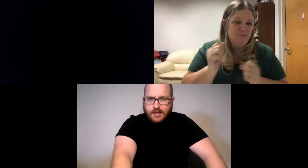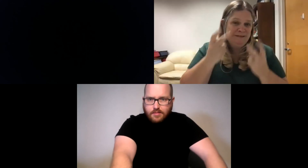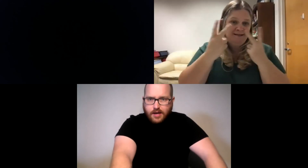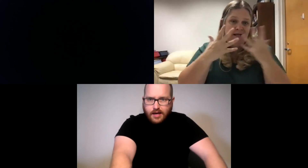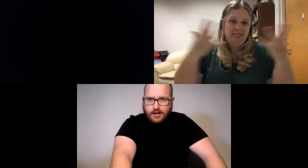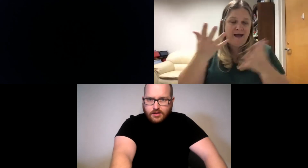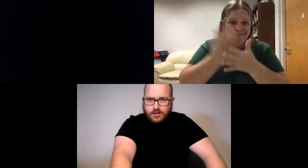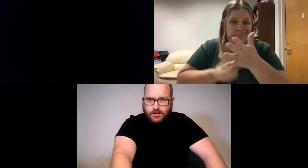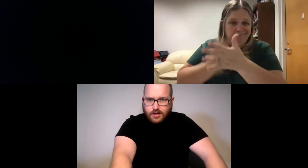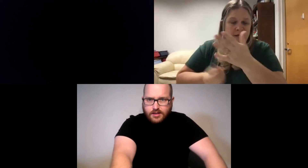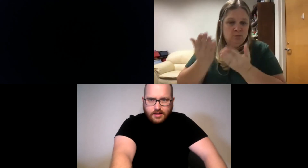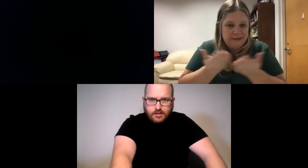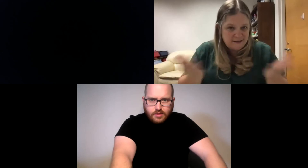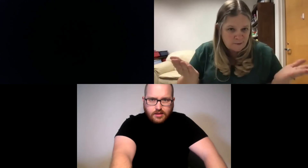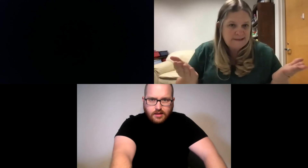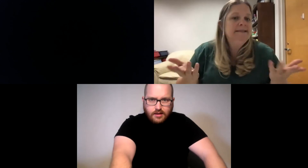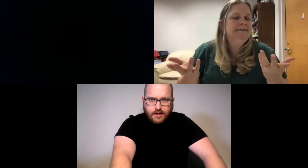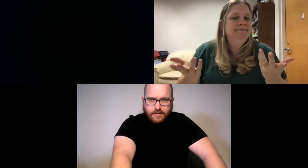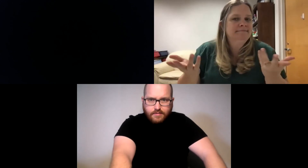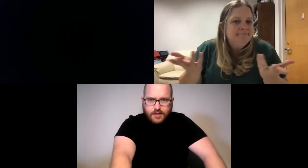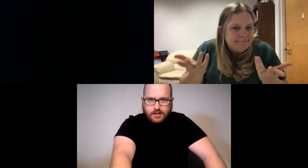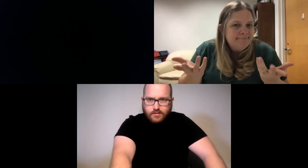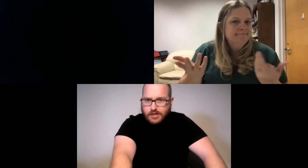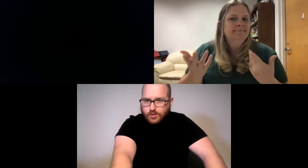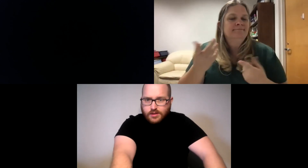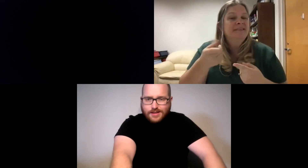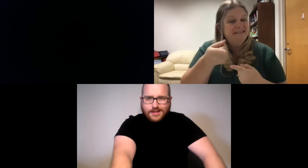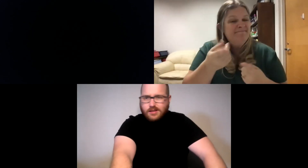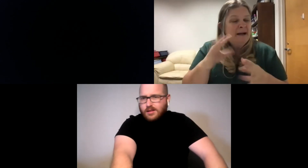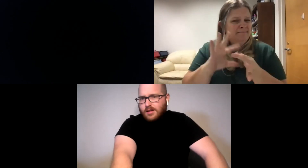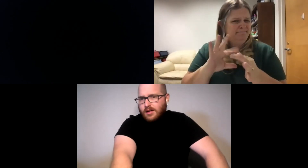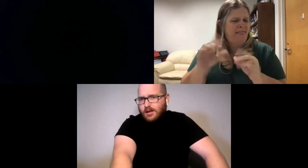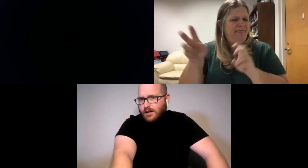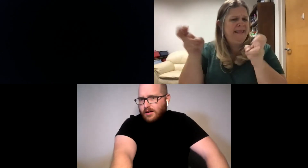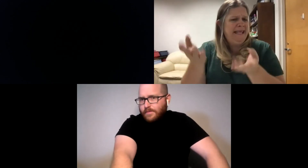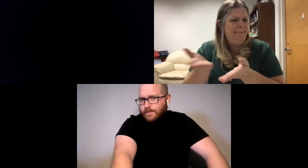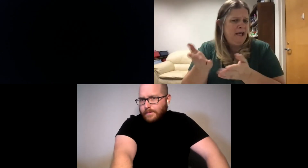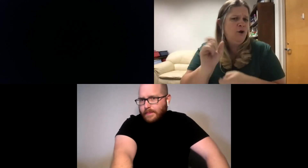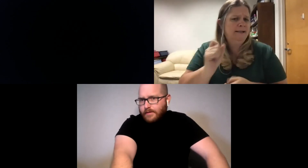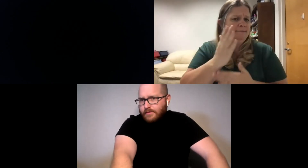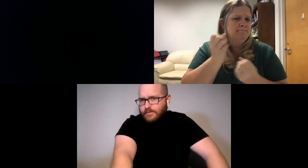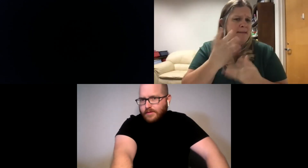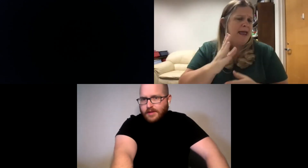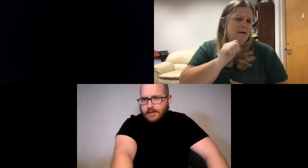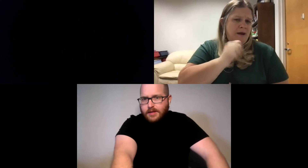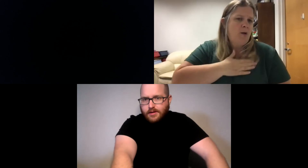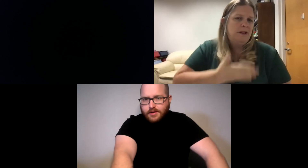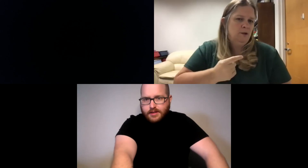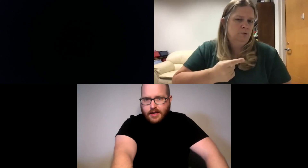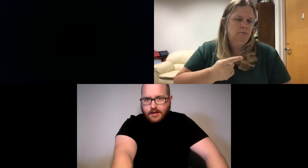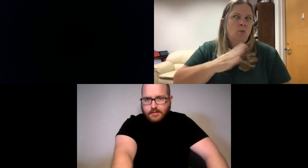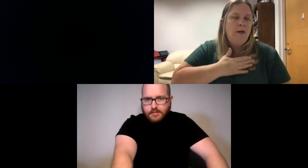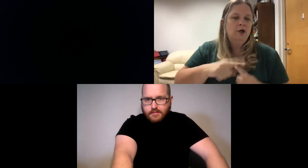the same page across Texas. We see a lot of missed resources. The theme here